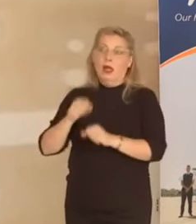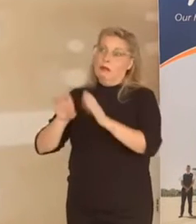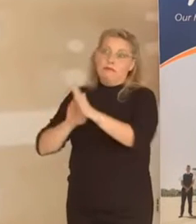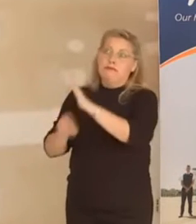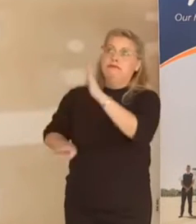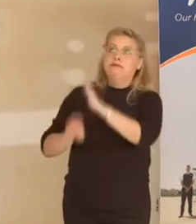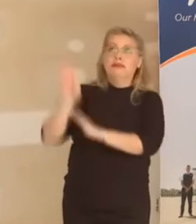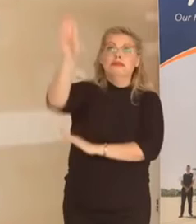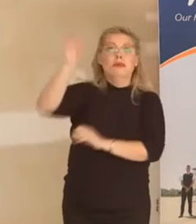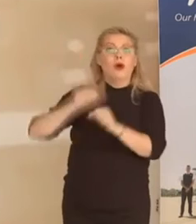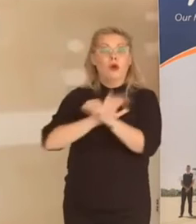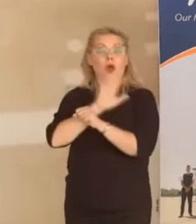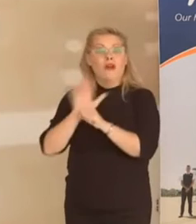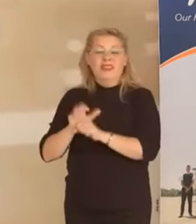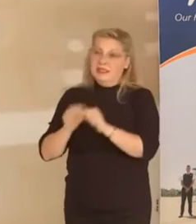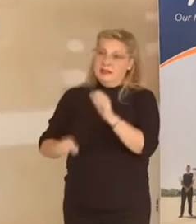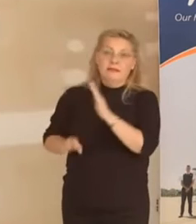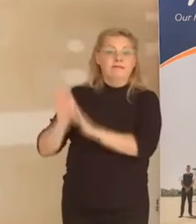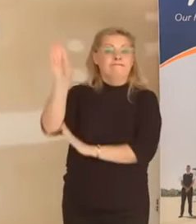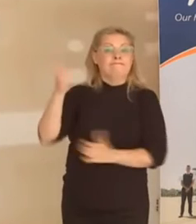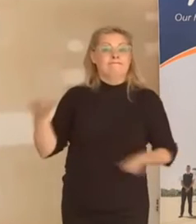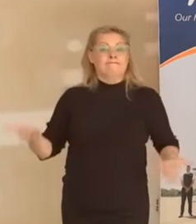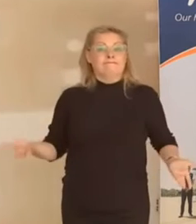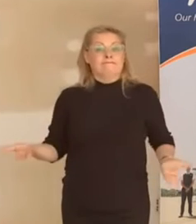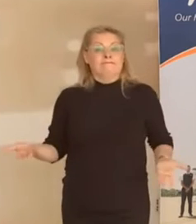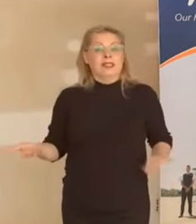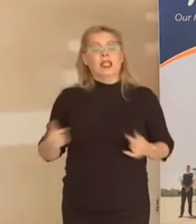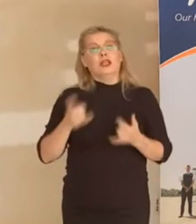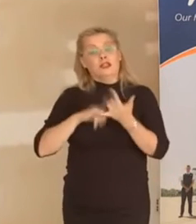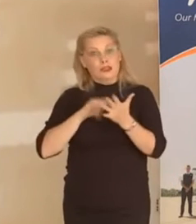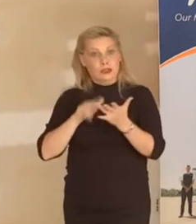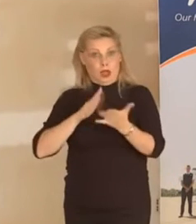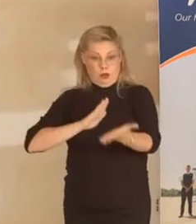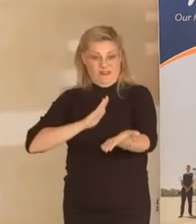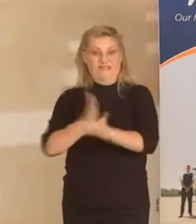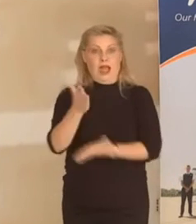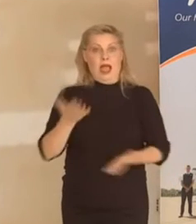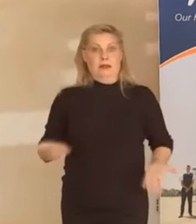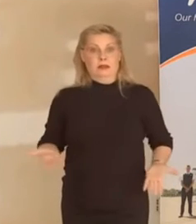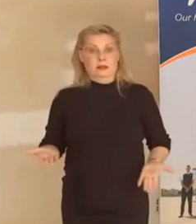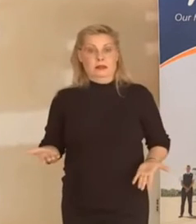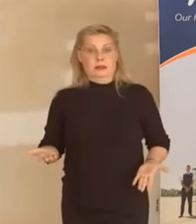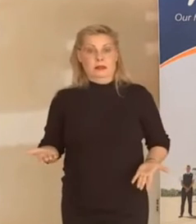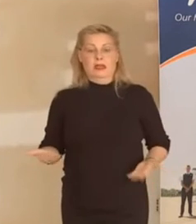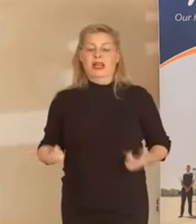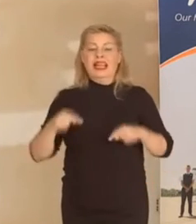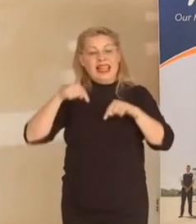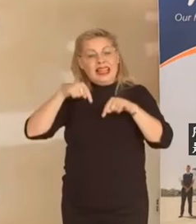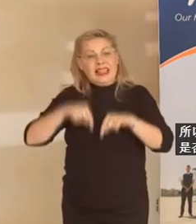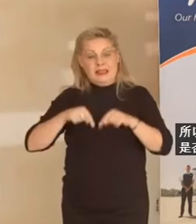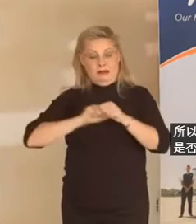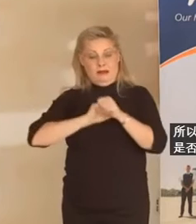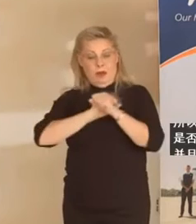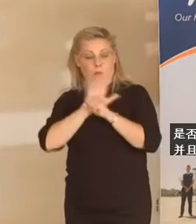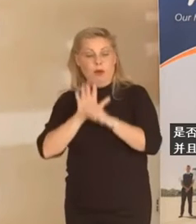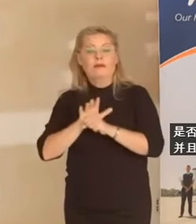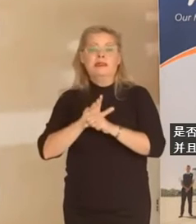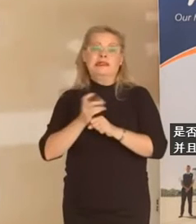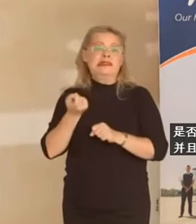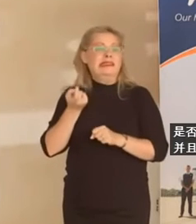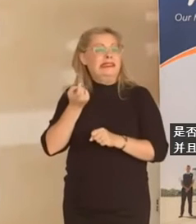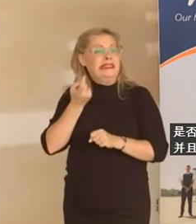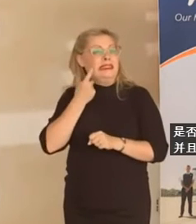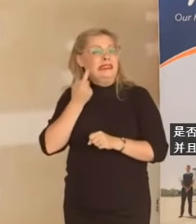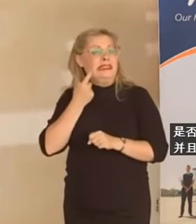same rates pretty much globally. So what are the facts? The facts are we have a highly transmissible variant that is